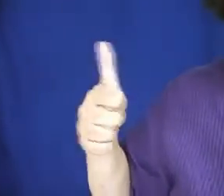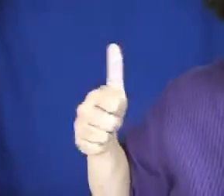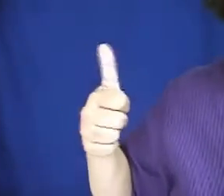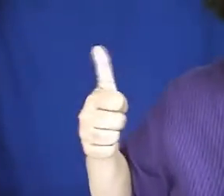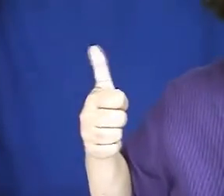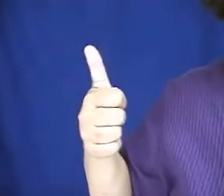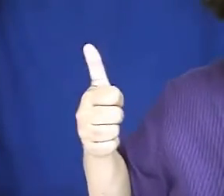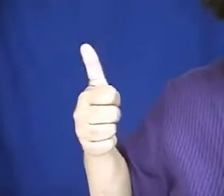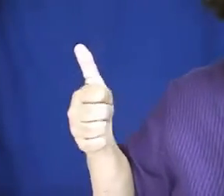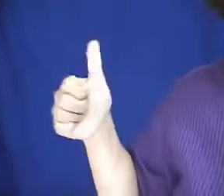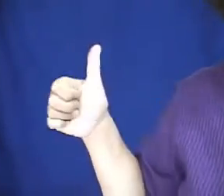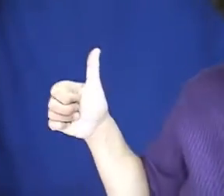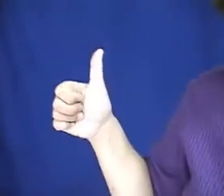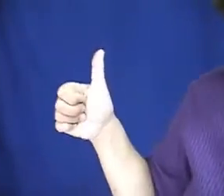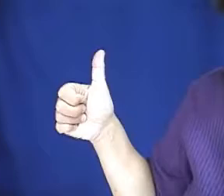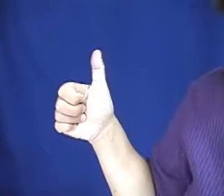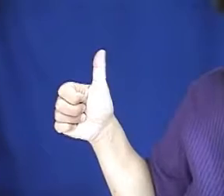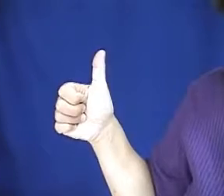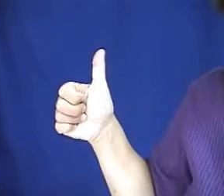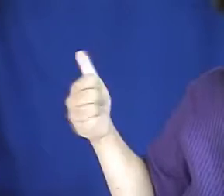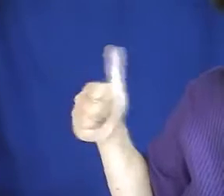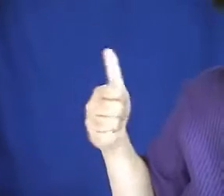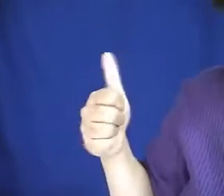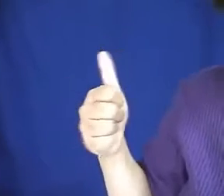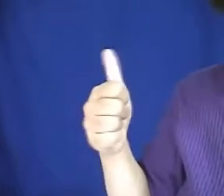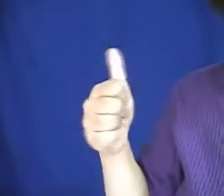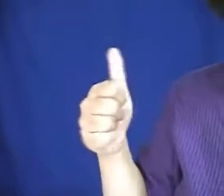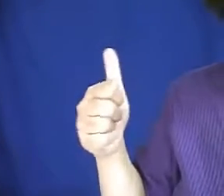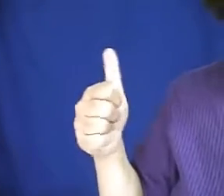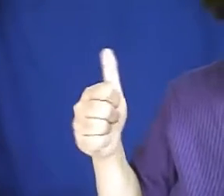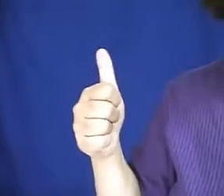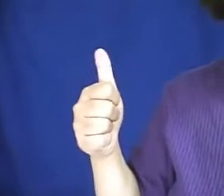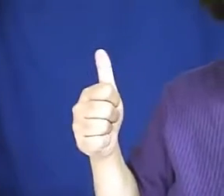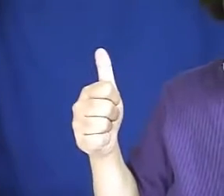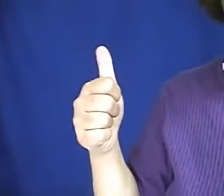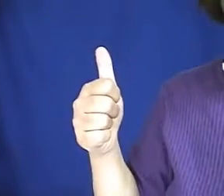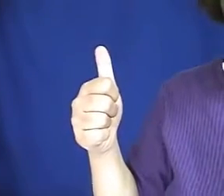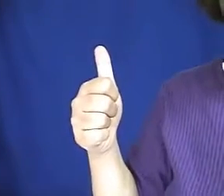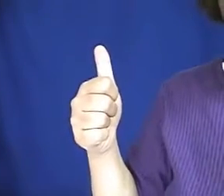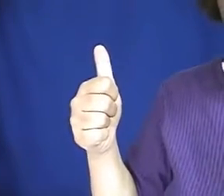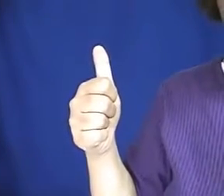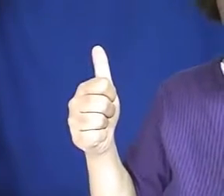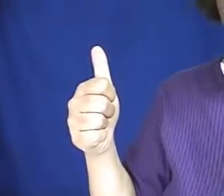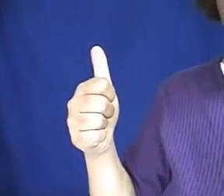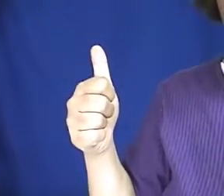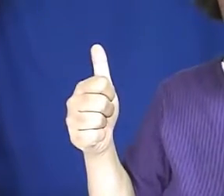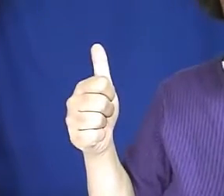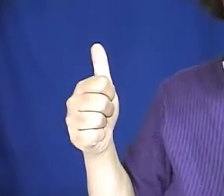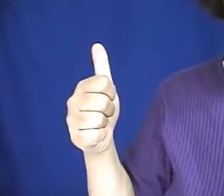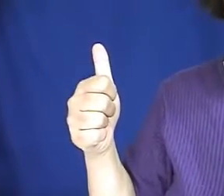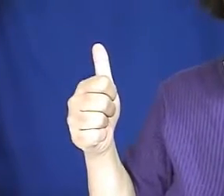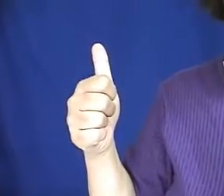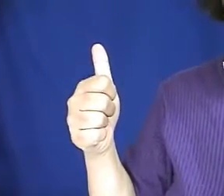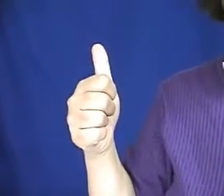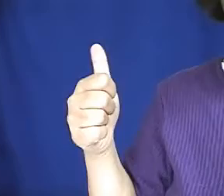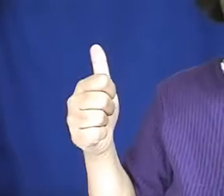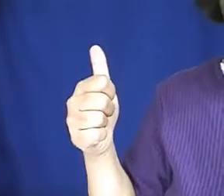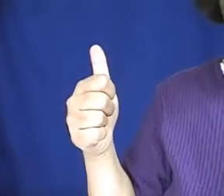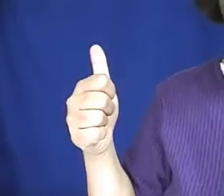10. A hand with the thumb extended, shaken. You'll notice that the position for signing numbers